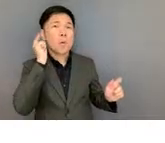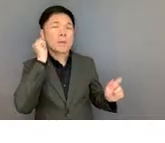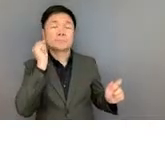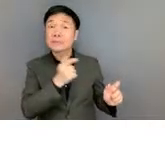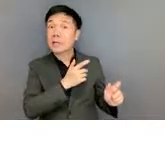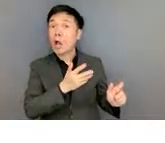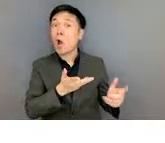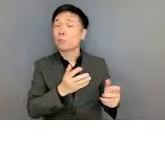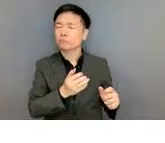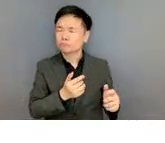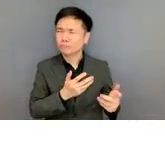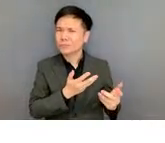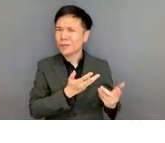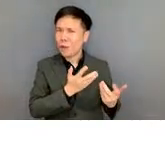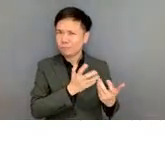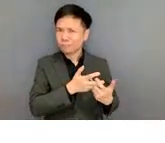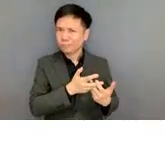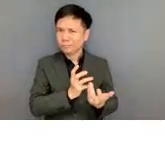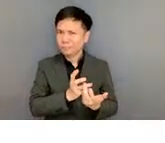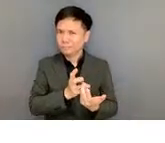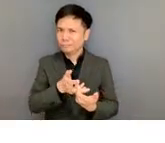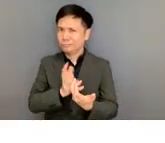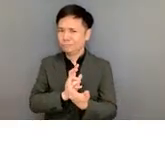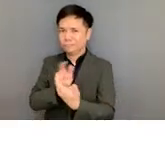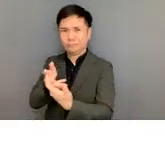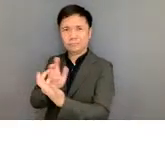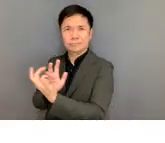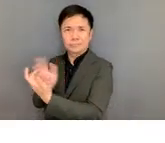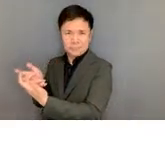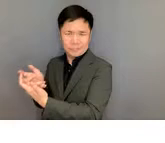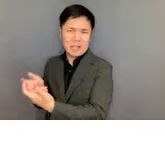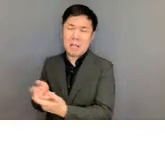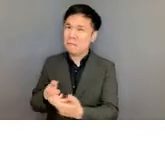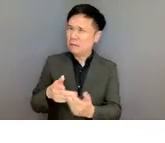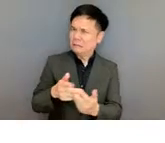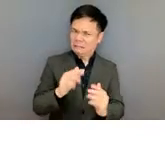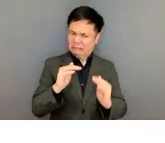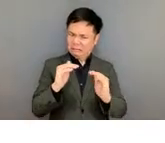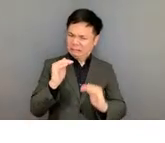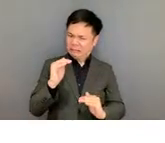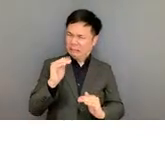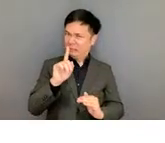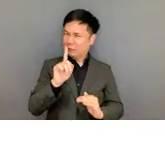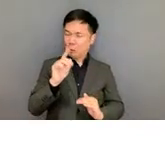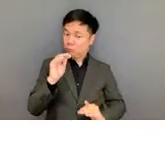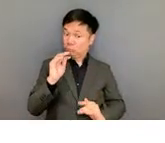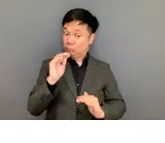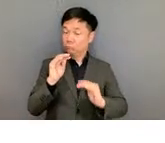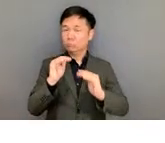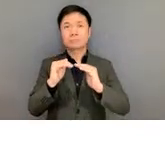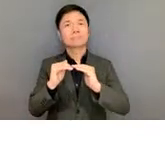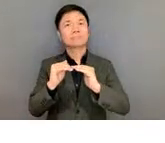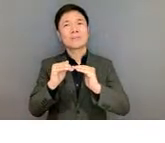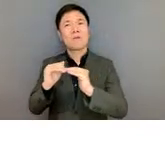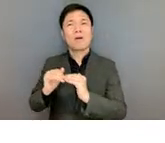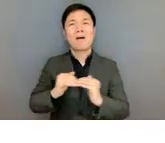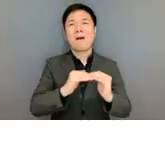of different groups and take into account inequalities within the development of programs and policies.